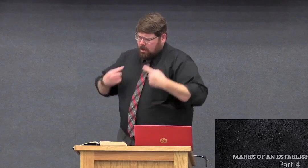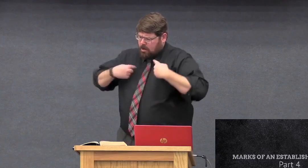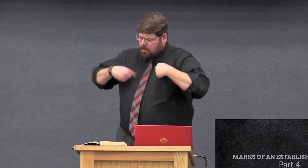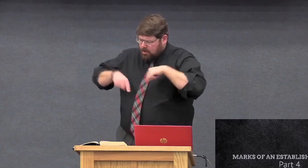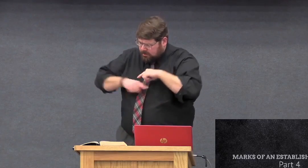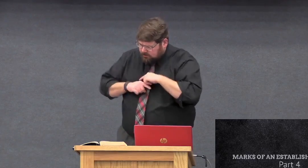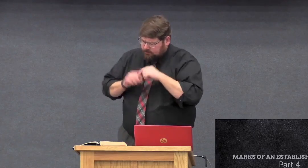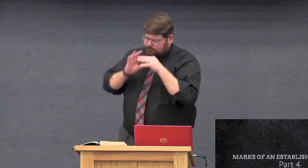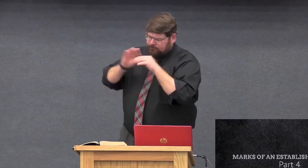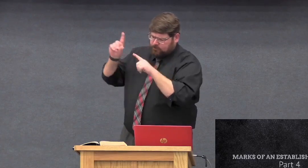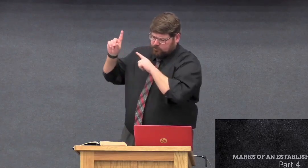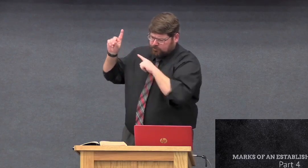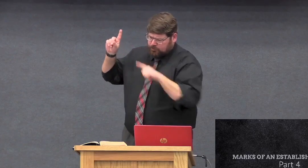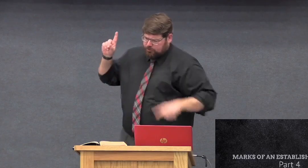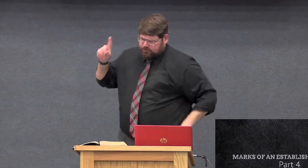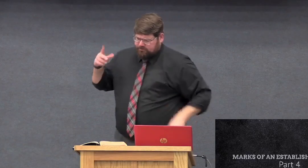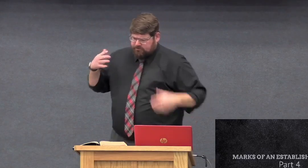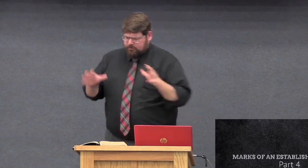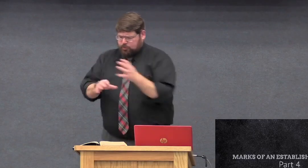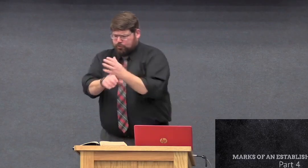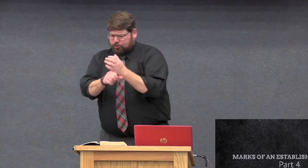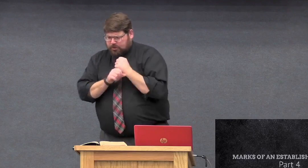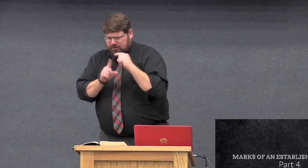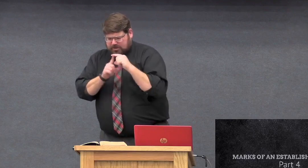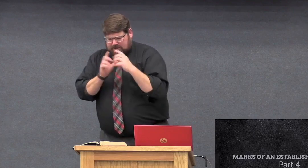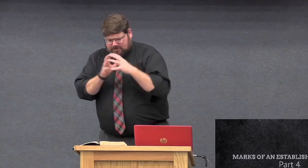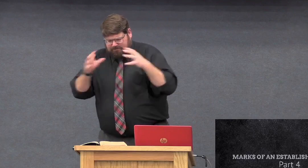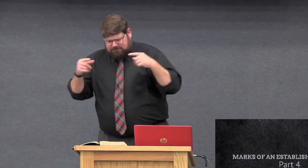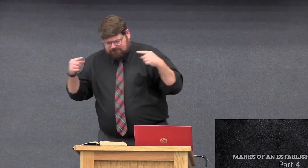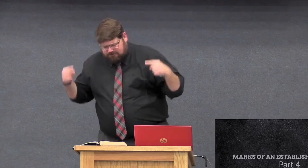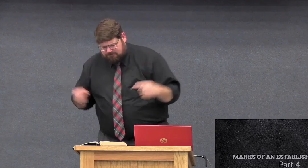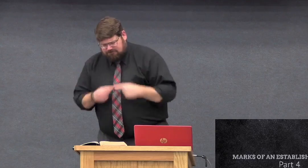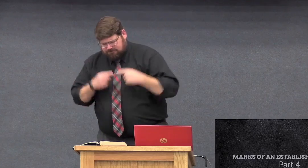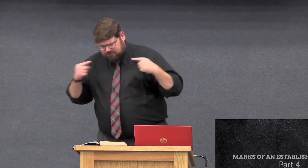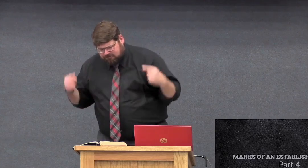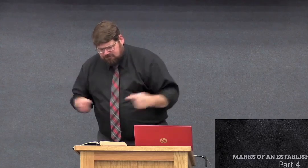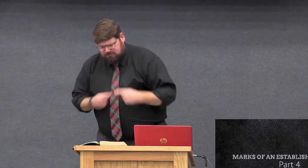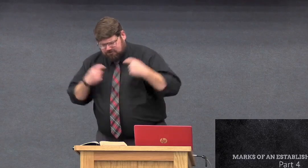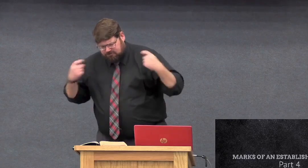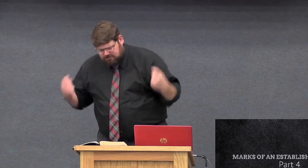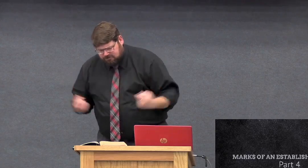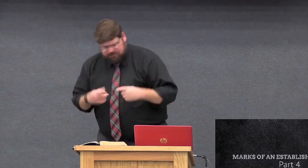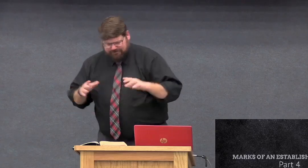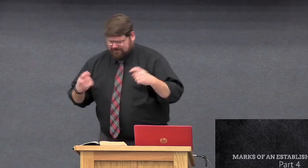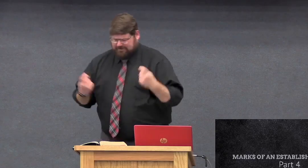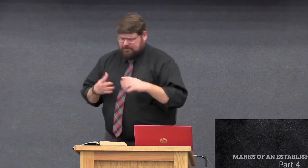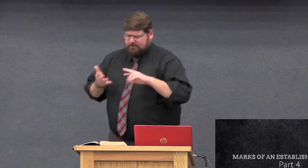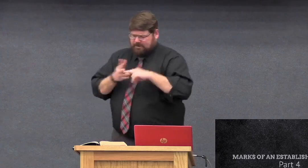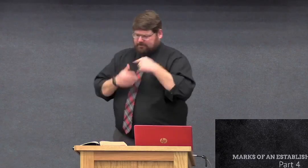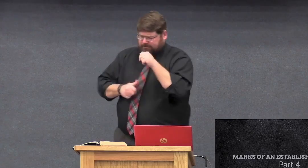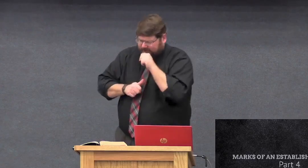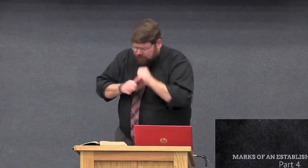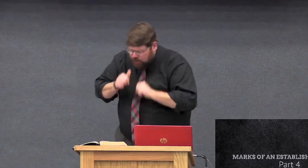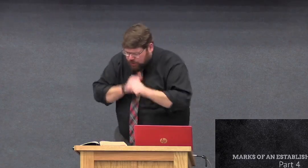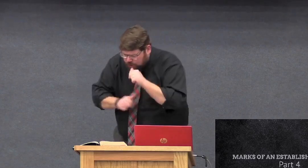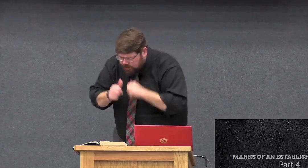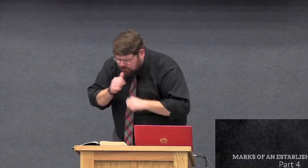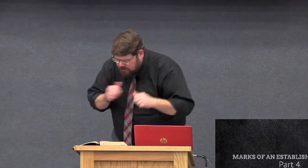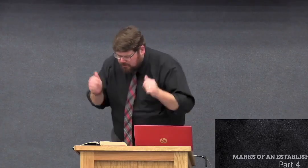It says to the churches, be followers of us, imitators of the Lord, as you have received the word in much